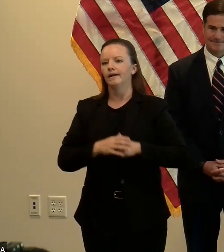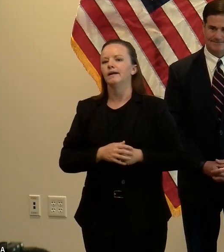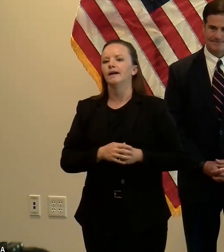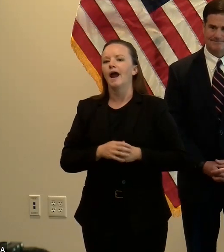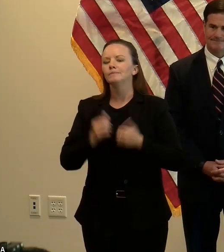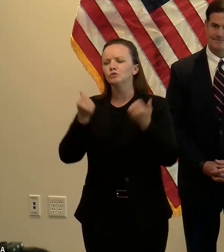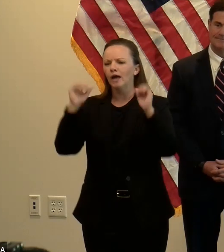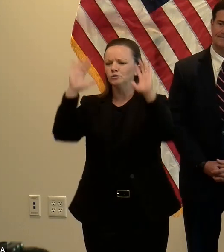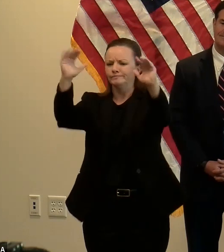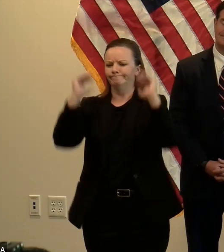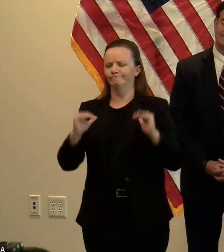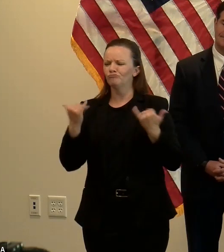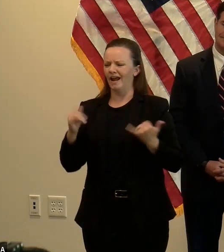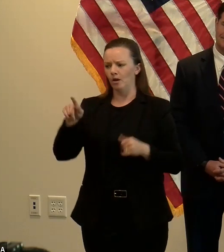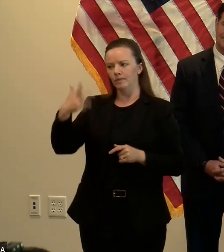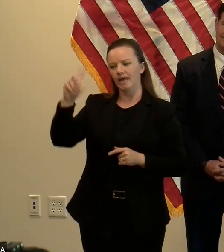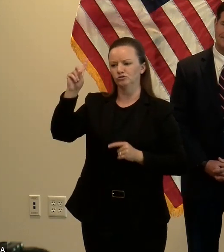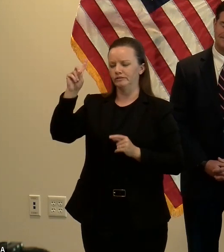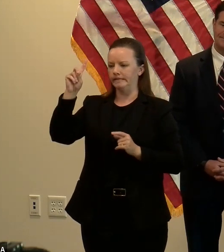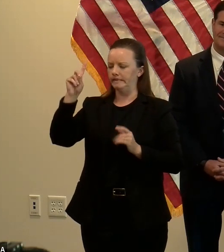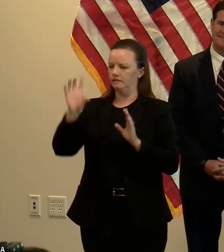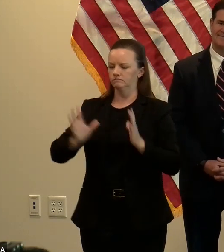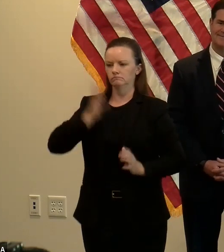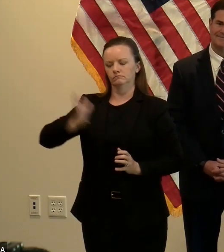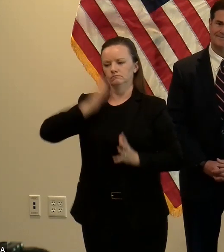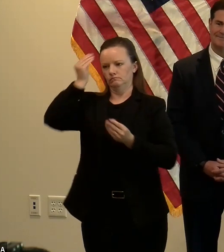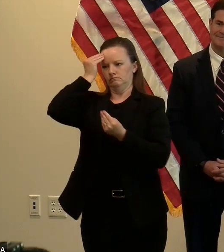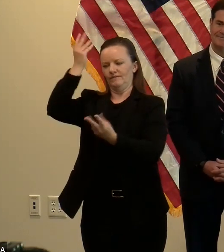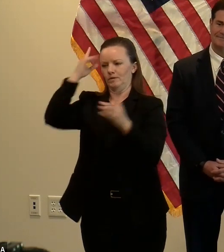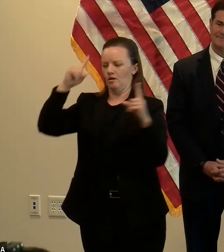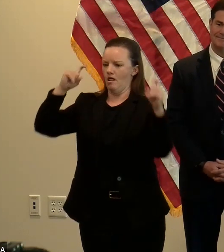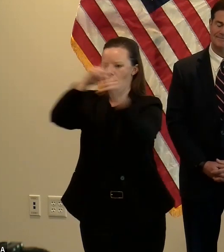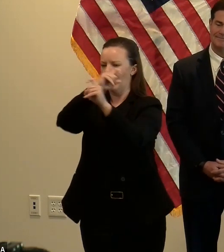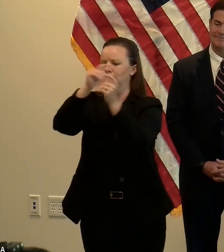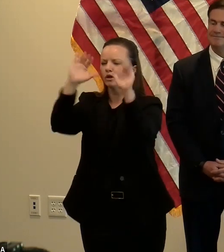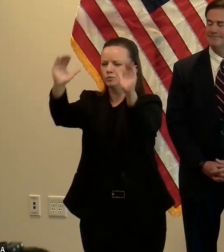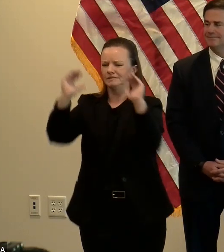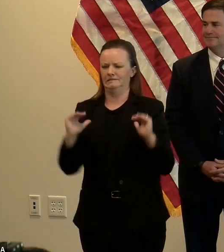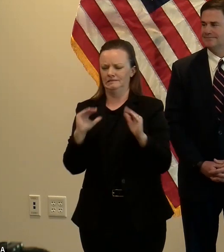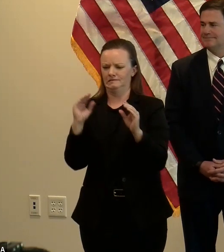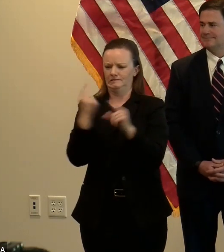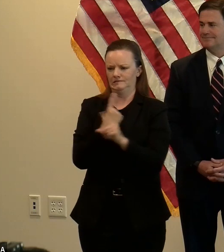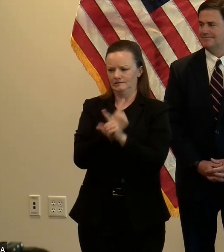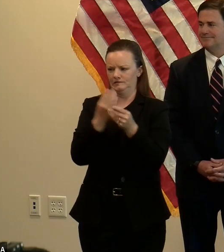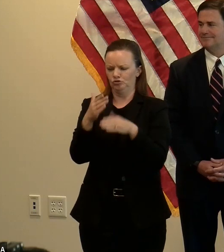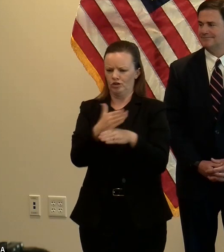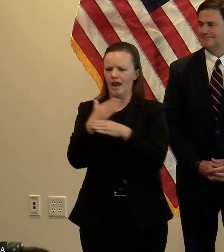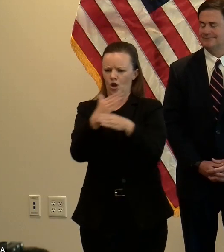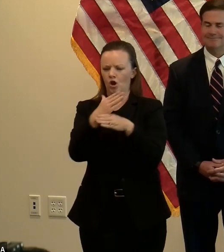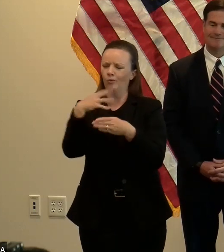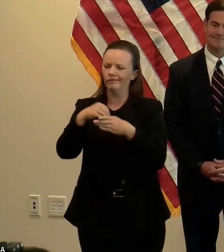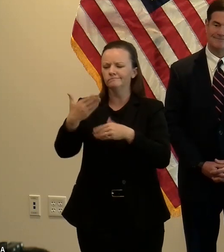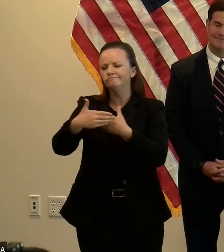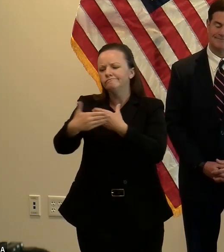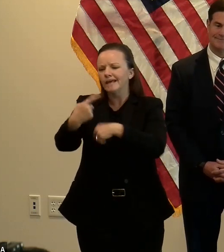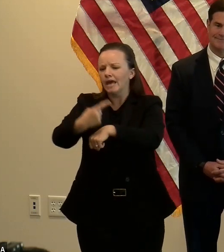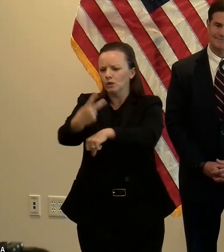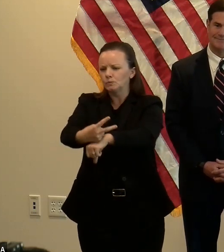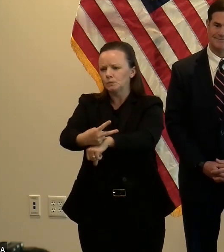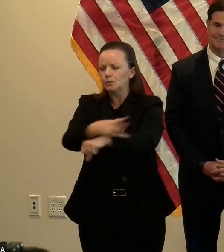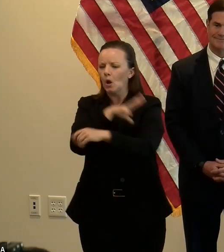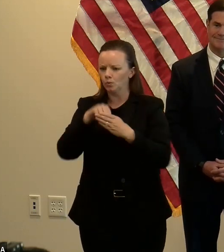non-PhD level of information. So it should be within the next day or two. We will be sharing that, and we'll be sharing all of the data that goes along